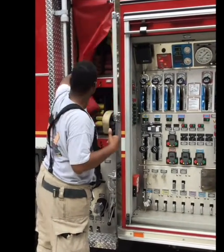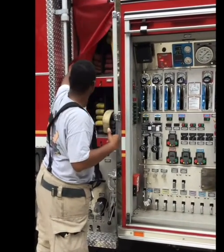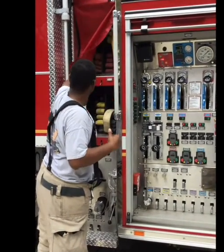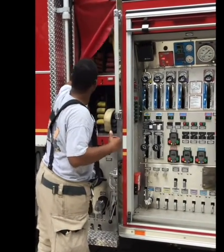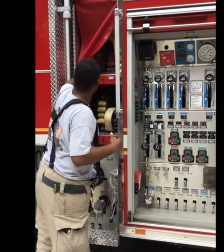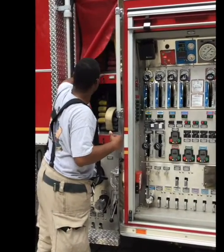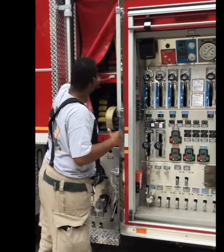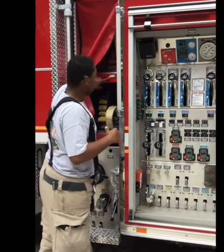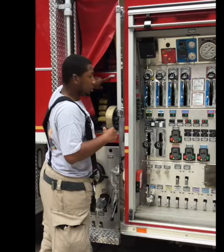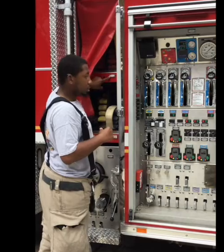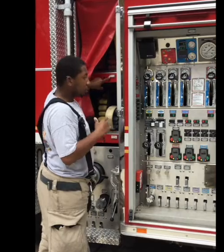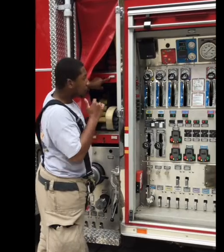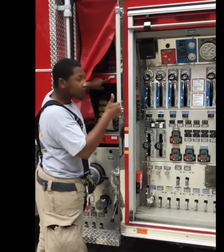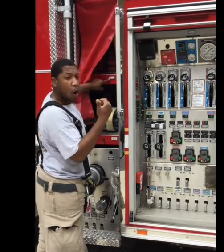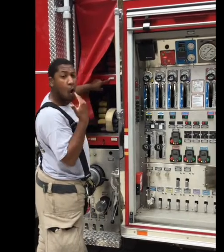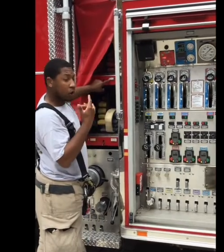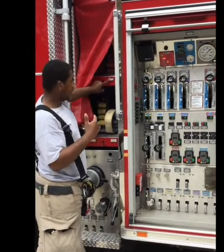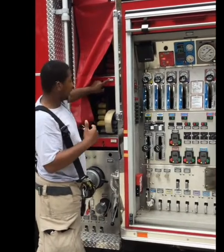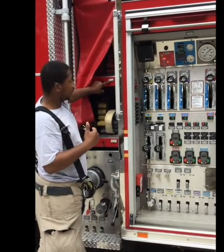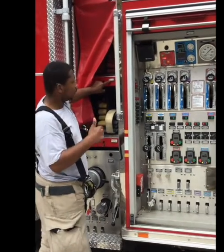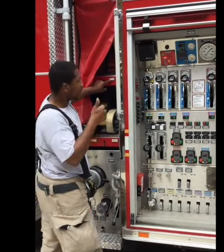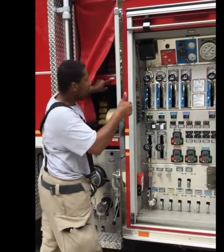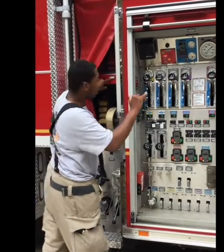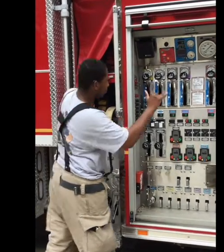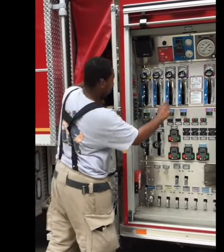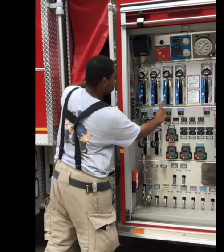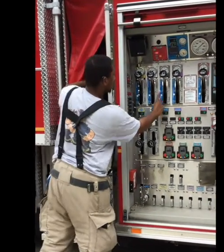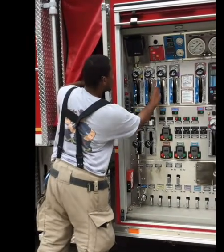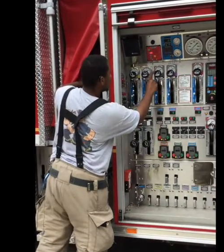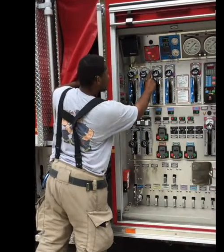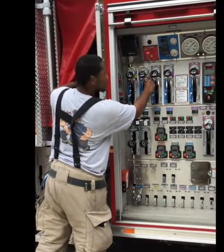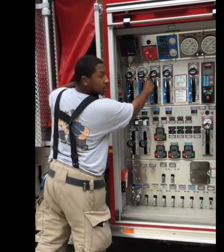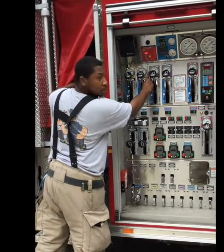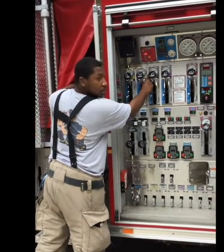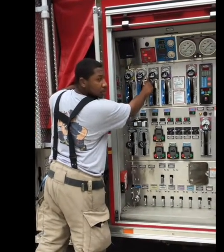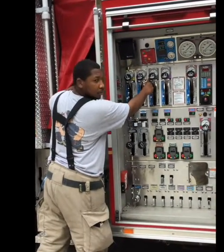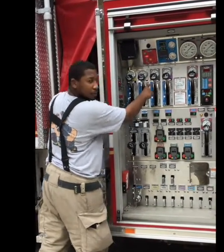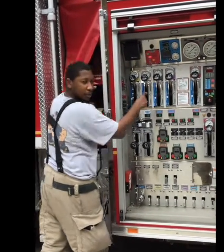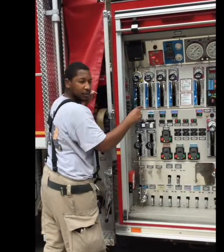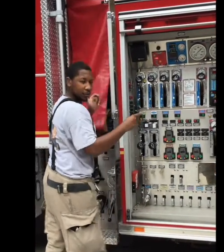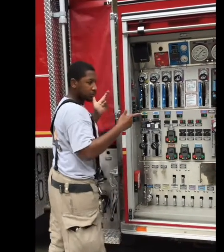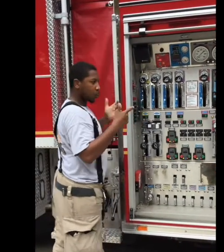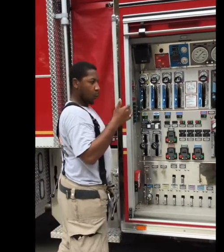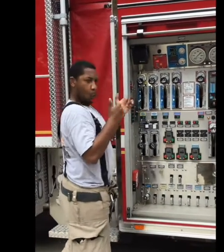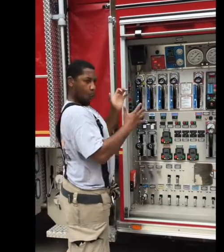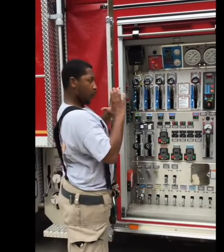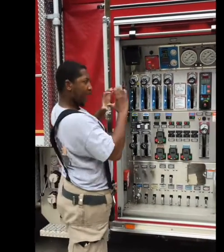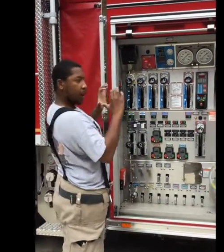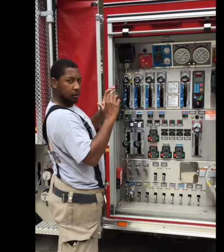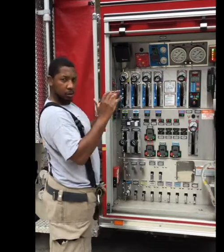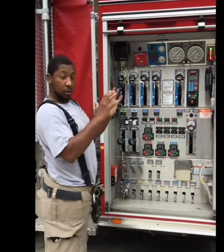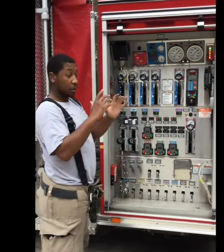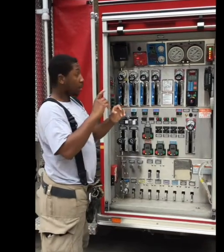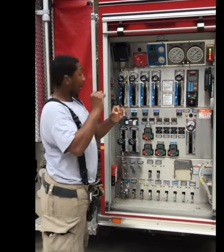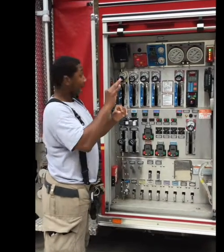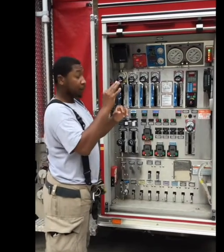So it's color coded. So you follow which color hose you're using, and then you coordinate that